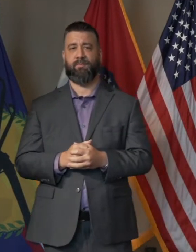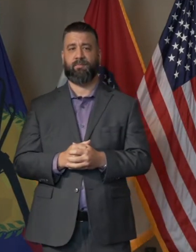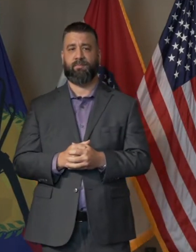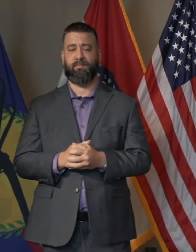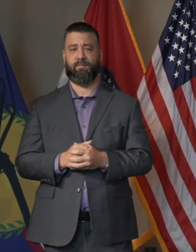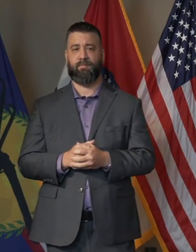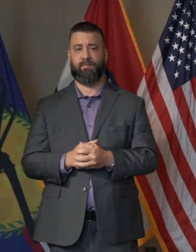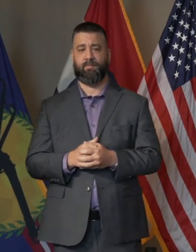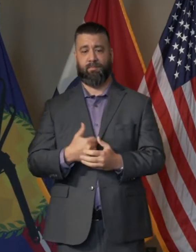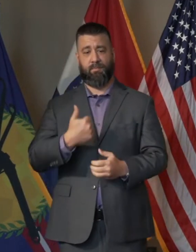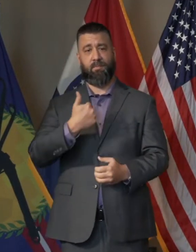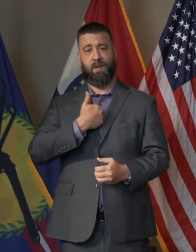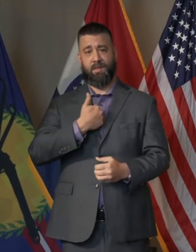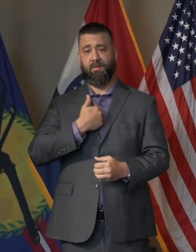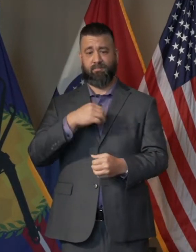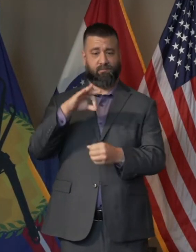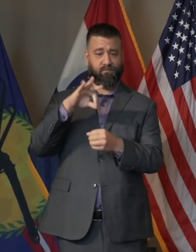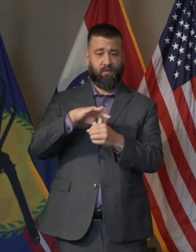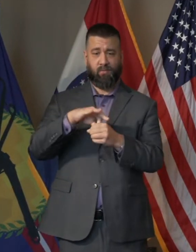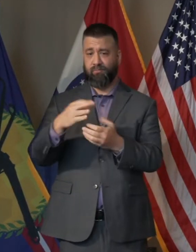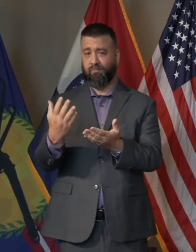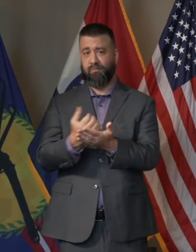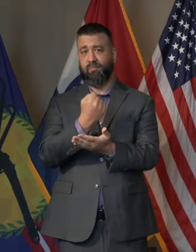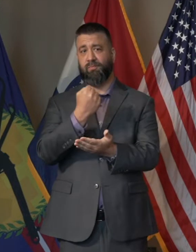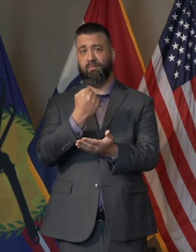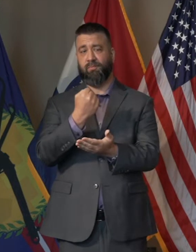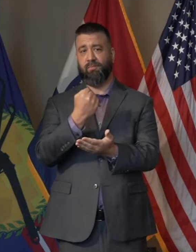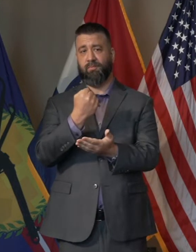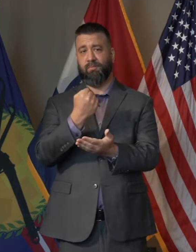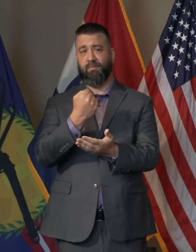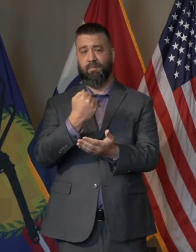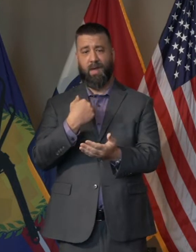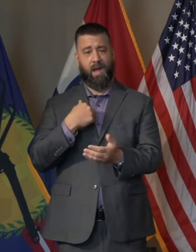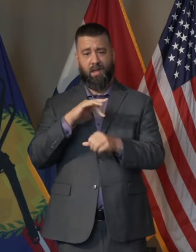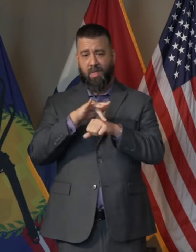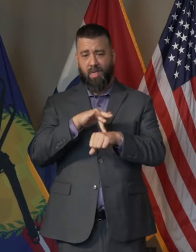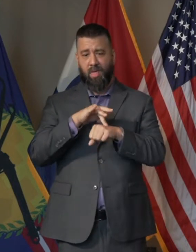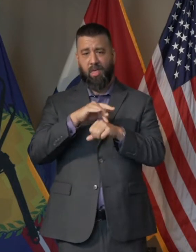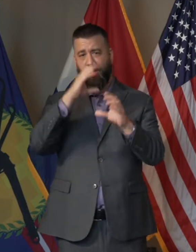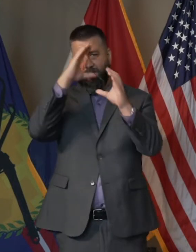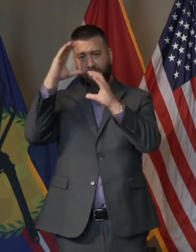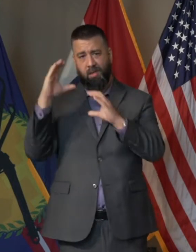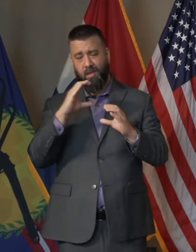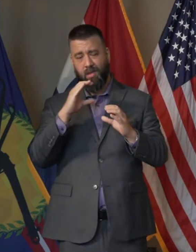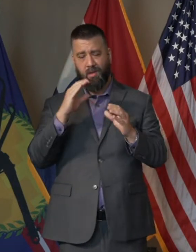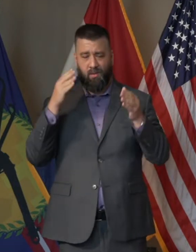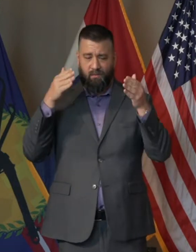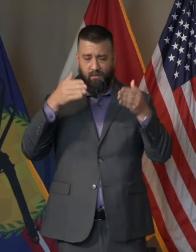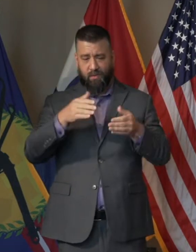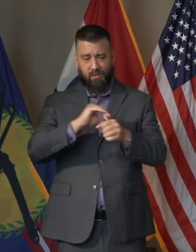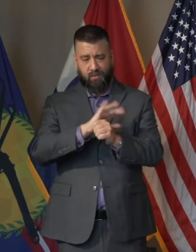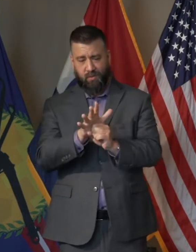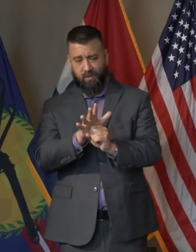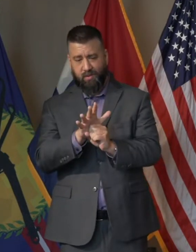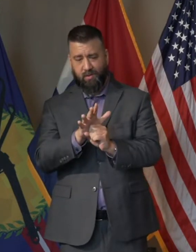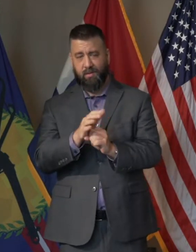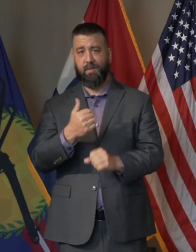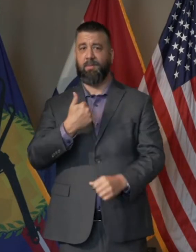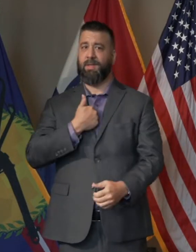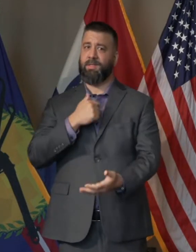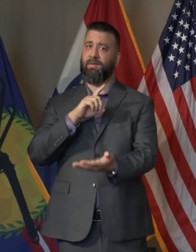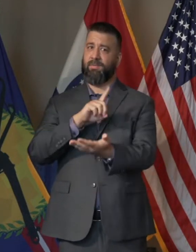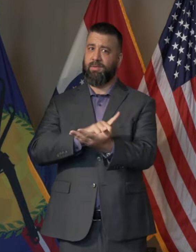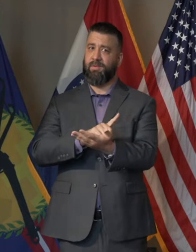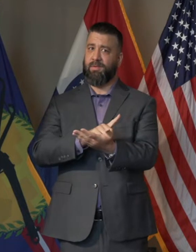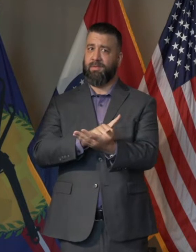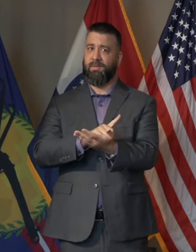As a top elected official in St. Louis County, this pandemic keeps me up at night. As a doctor, it's really hard to think